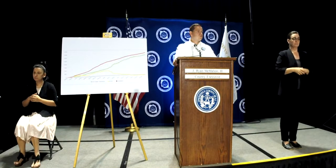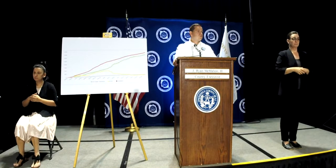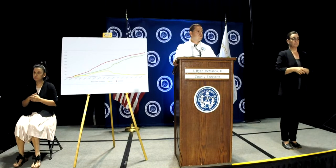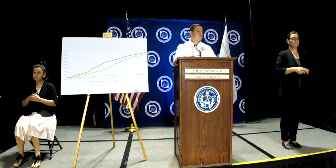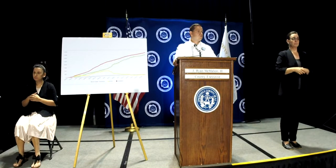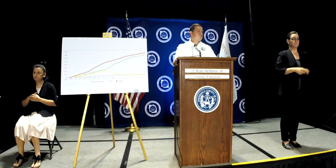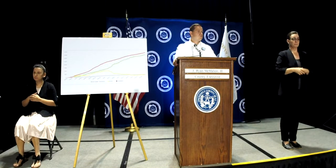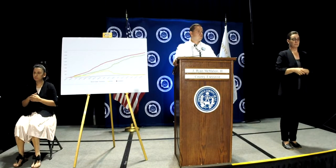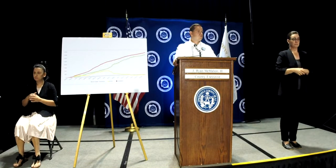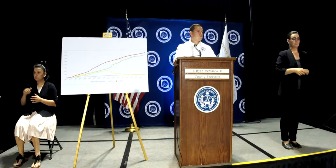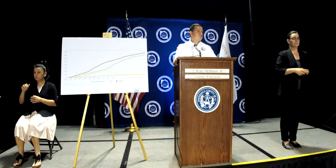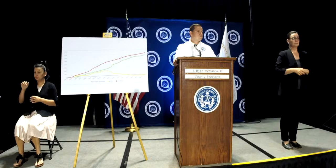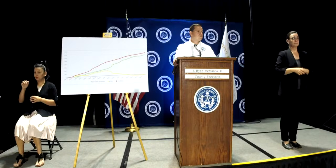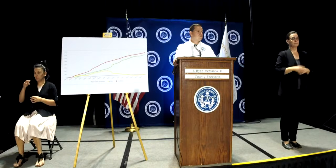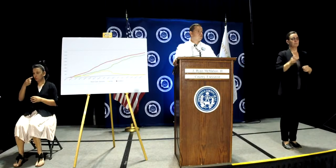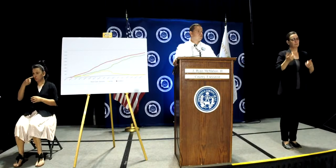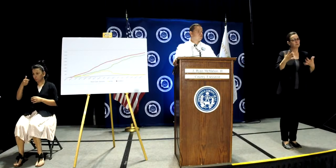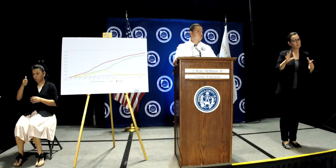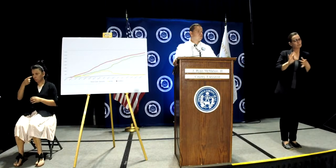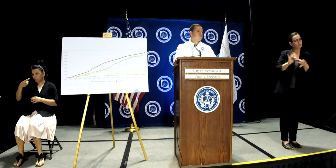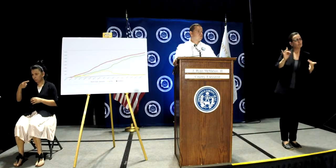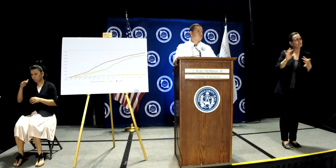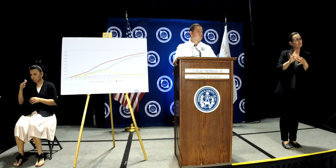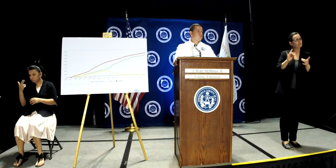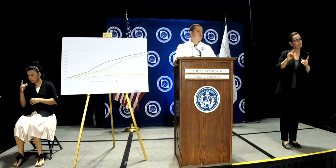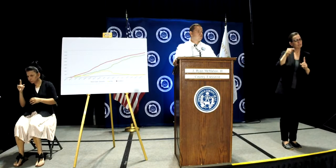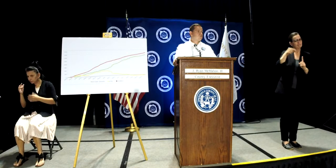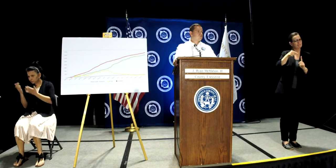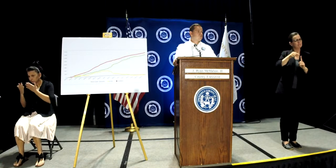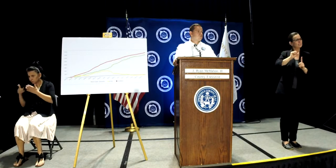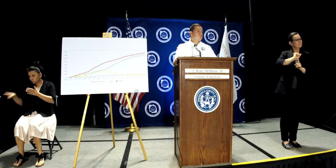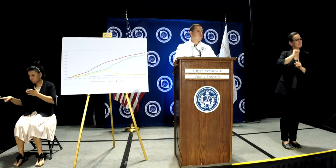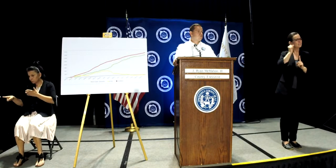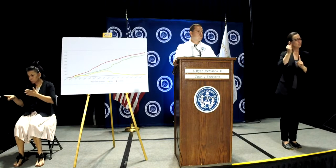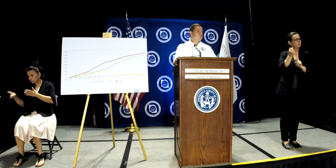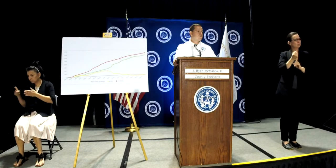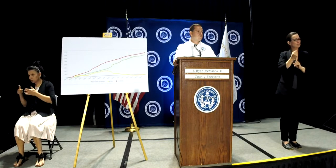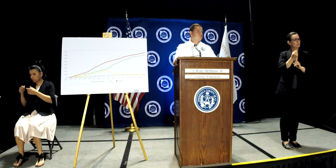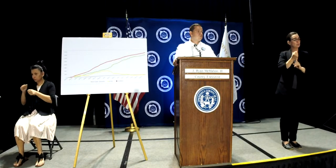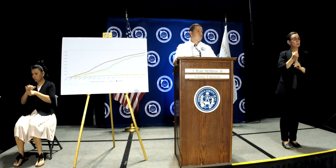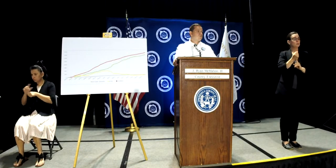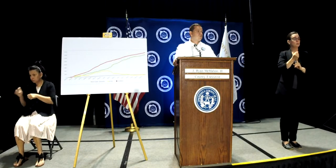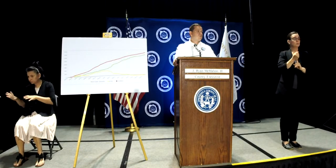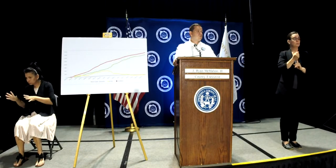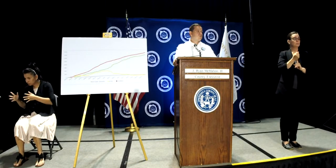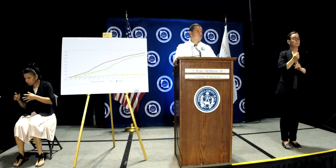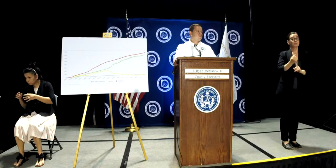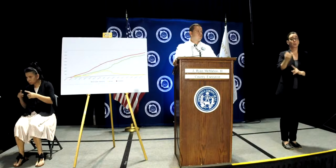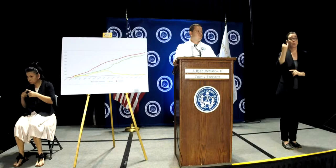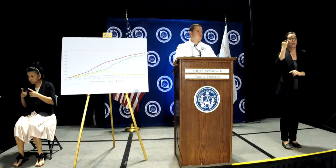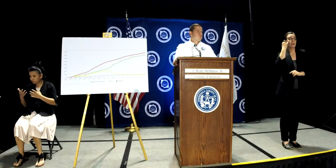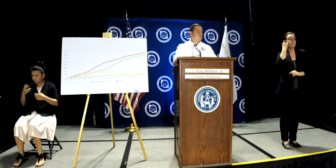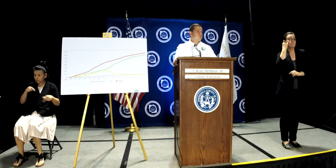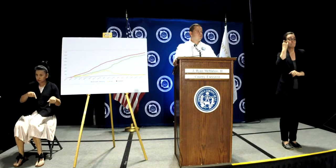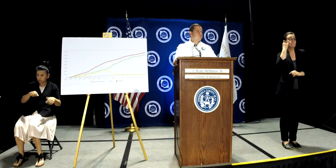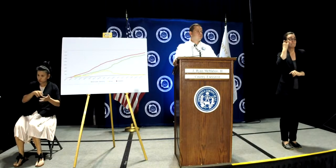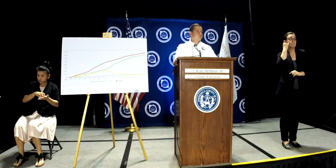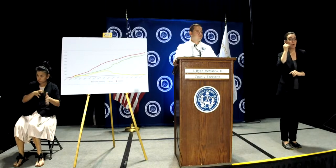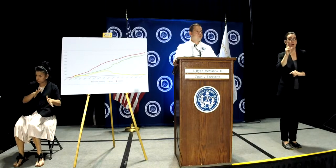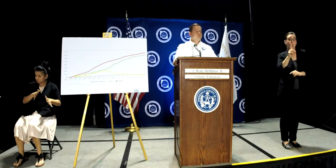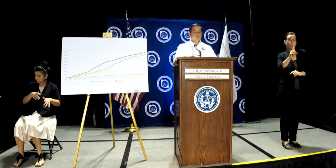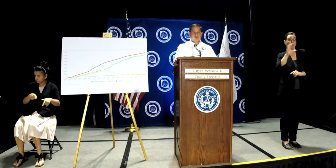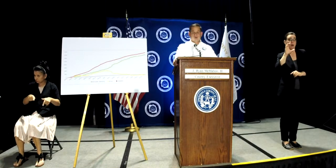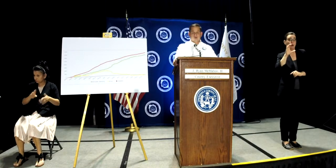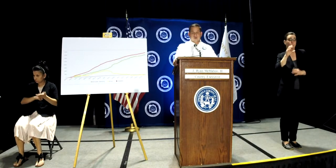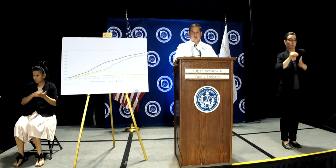Do I understand right that if there are 100 active cases on campus, they have to close regardless of how big